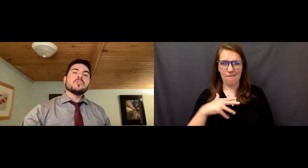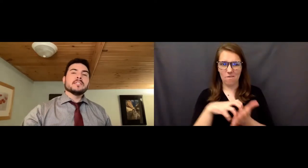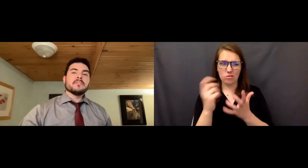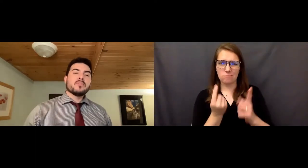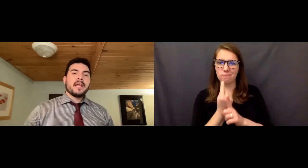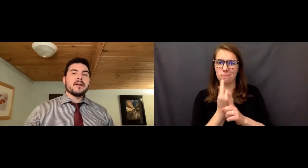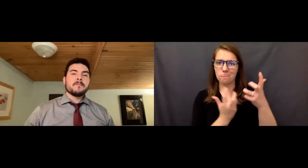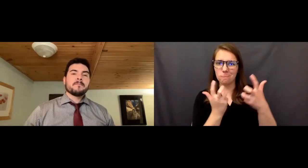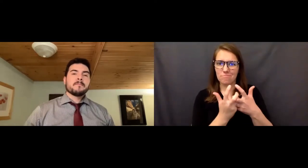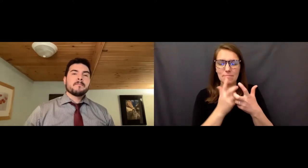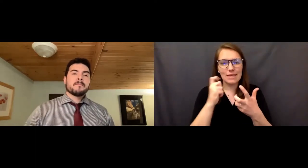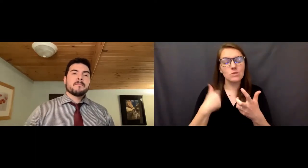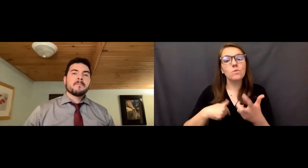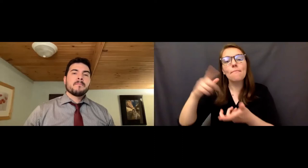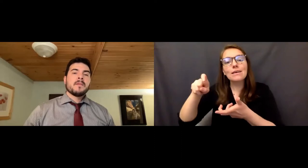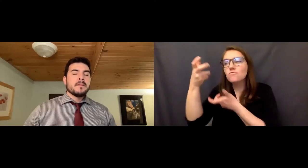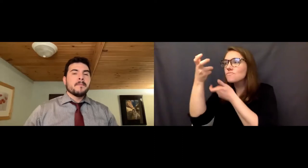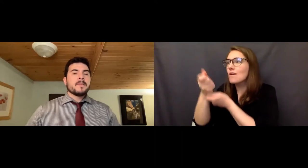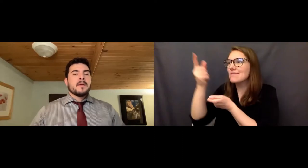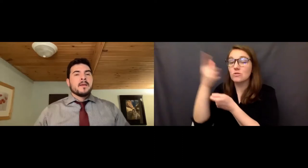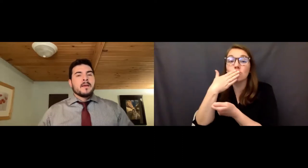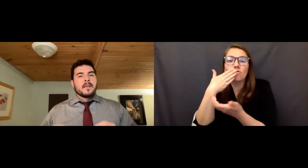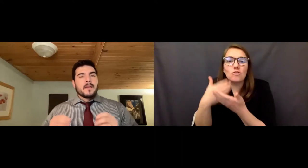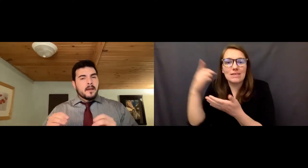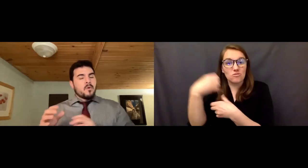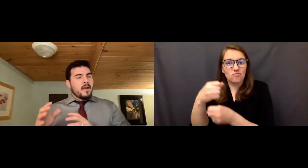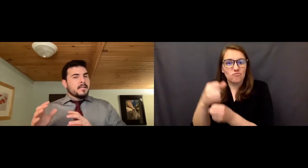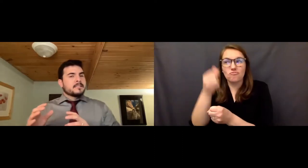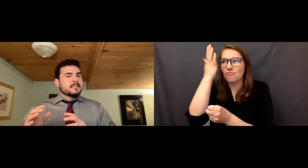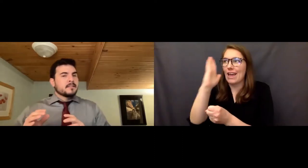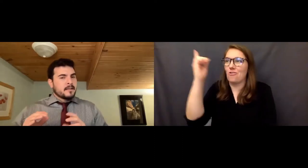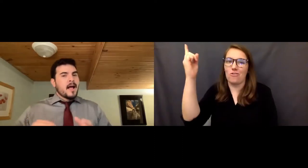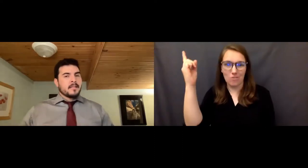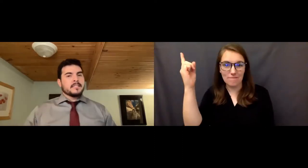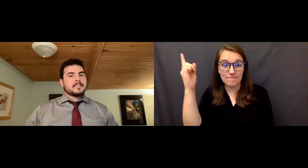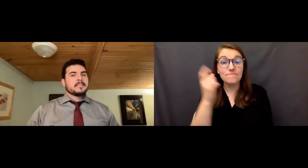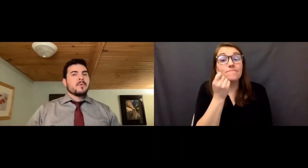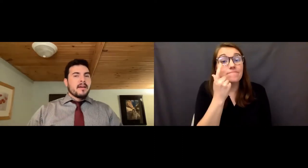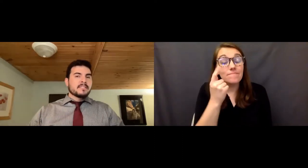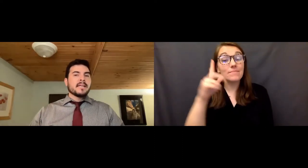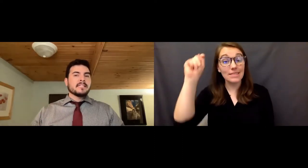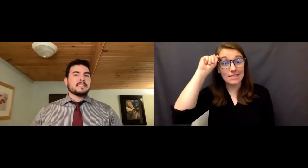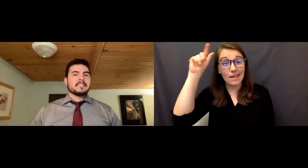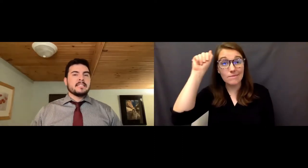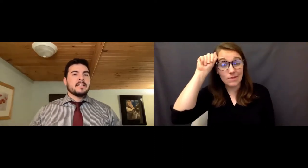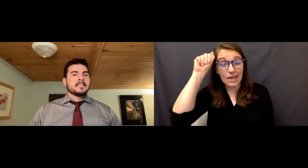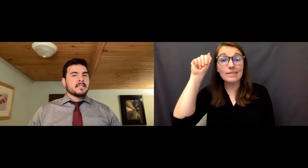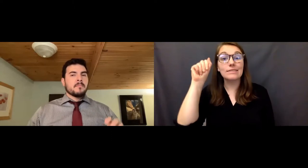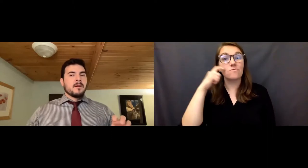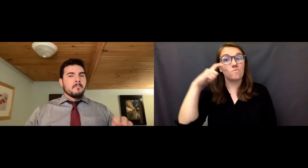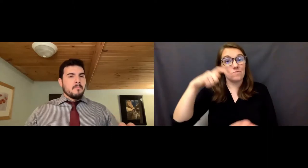providential goodness of the Creator. Now, Aquinas acknowledges that we have a tendency to